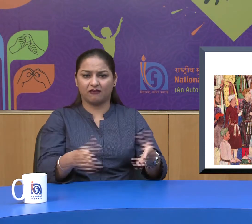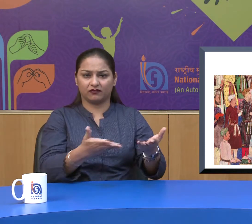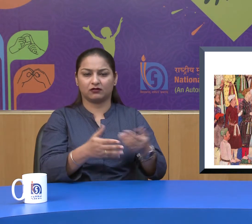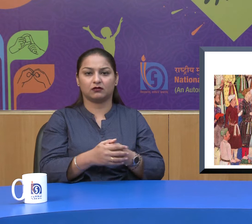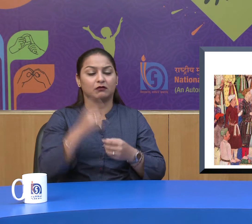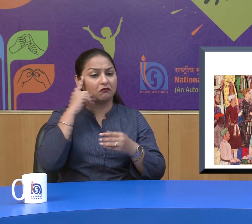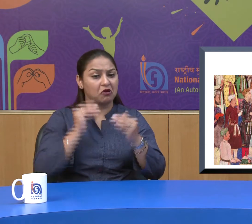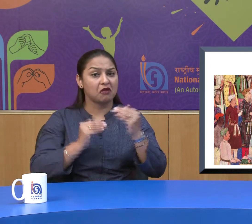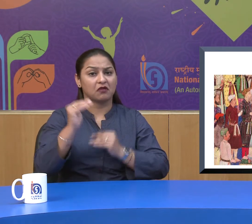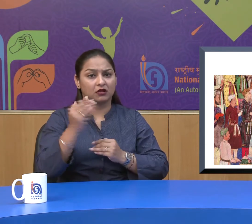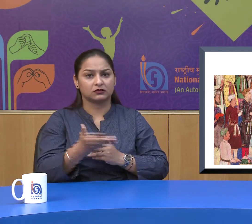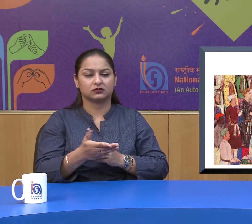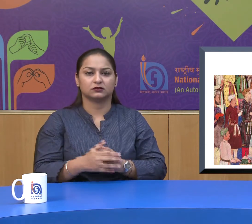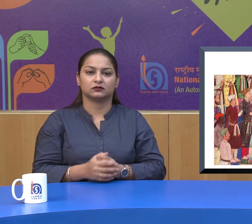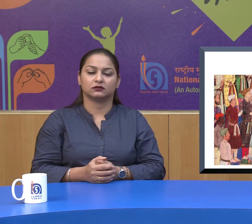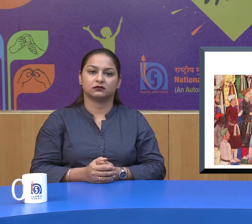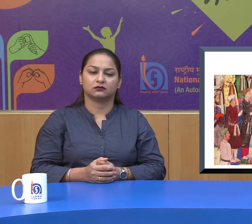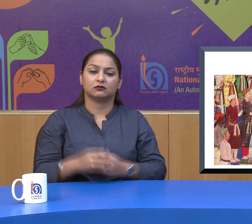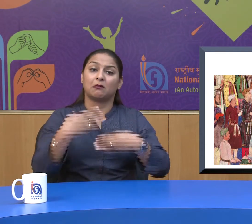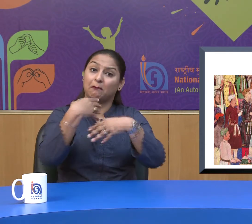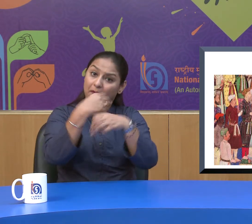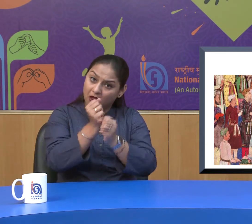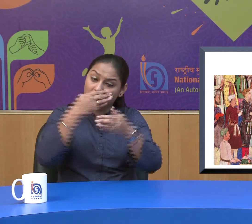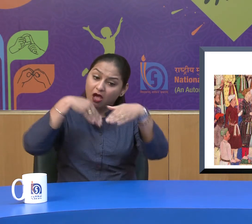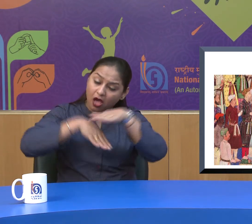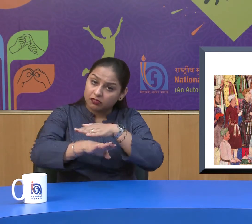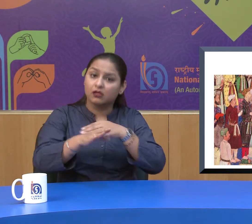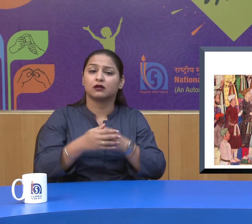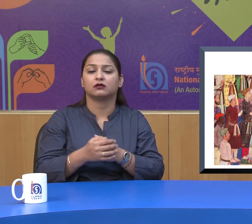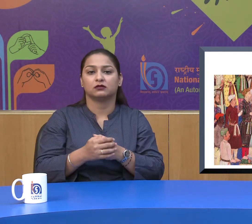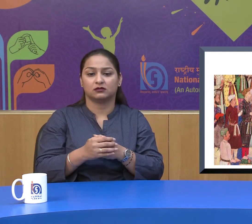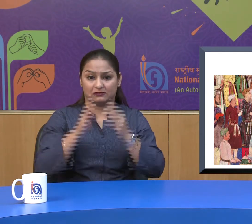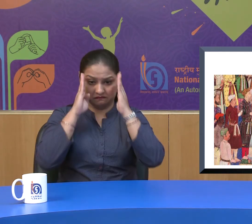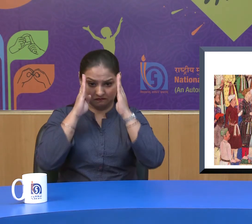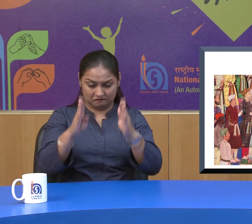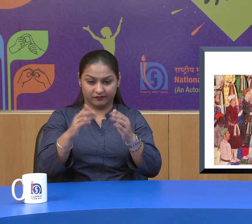advances made in the field of science by the best.